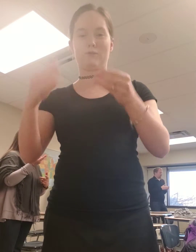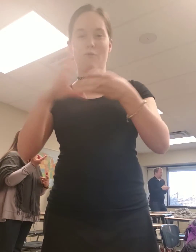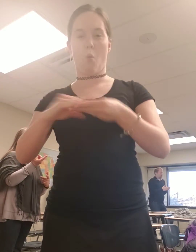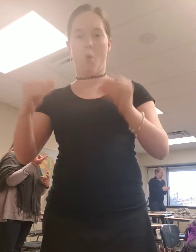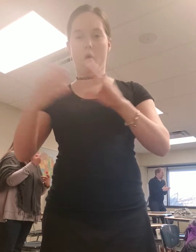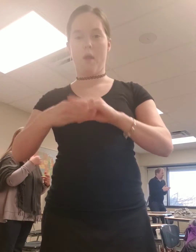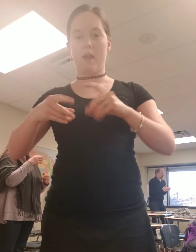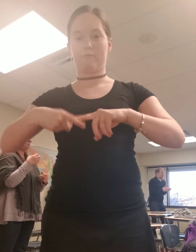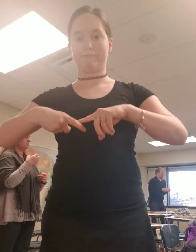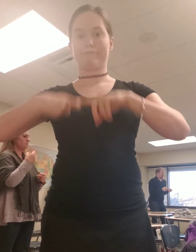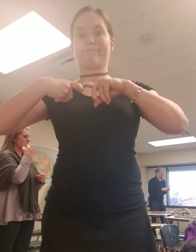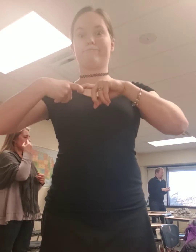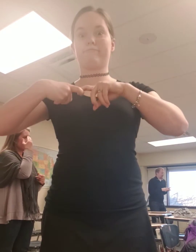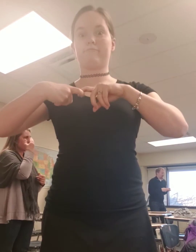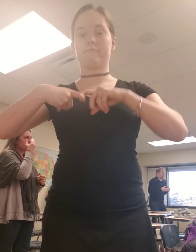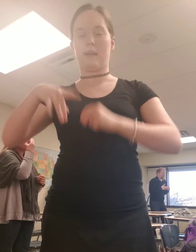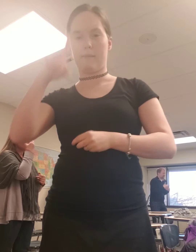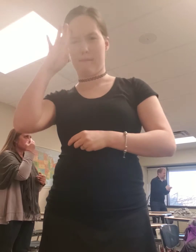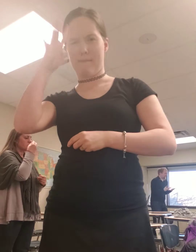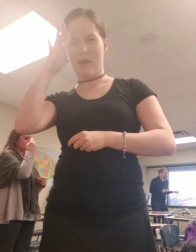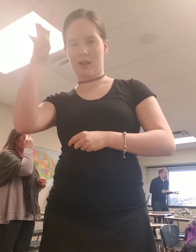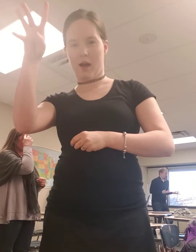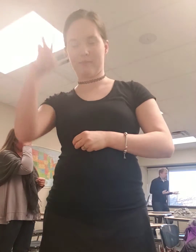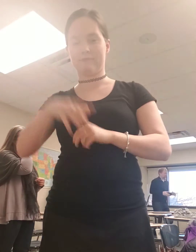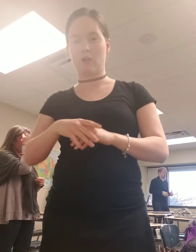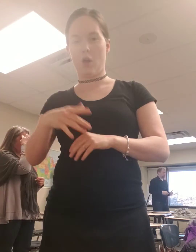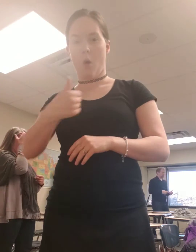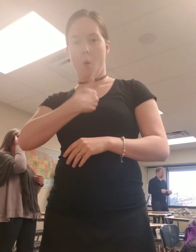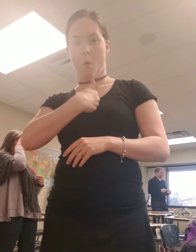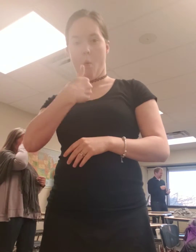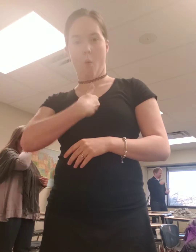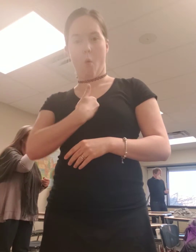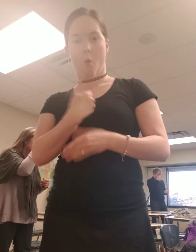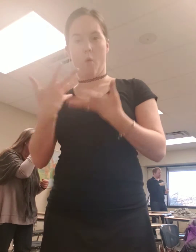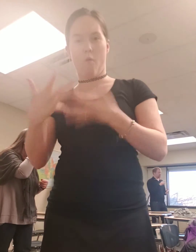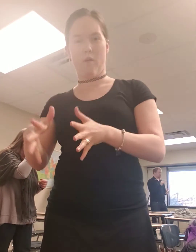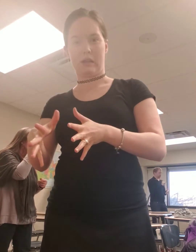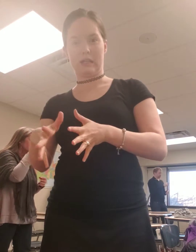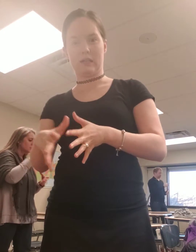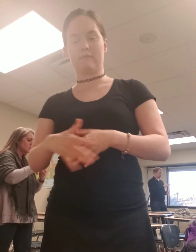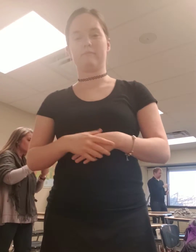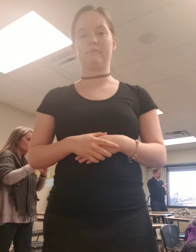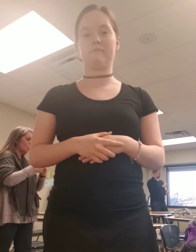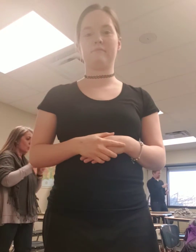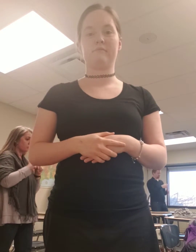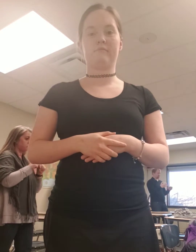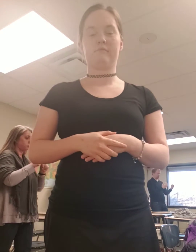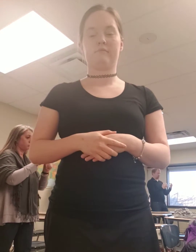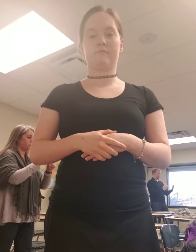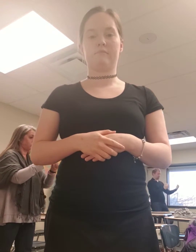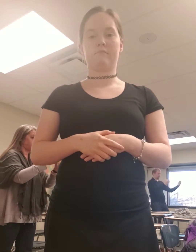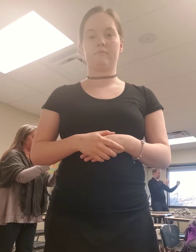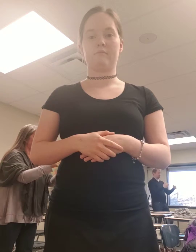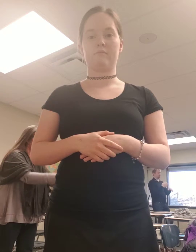brain to make an inference, to keep the story going. Okay? Now, I want you to keep in mind everything that we've just talked about.